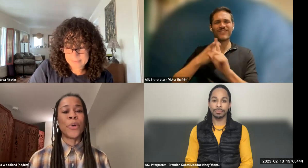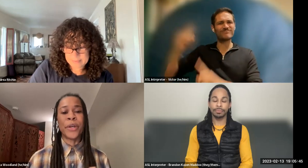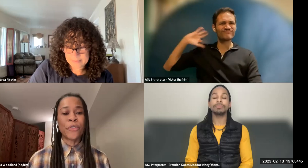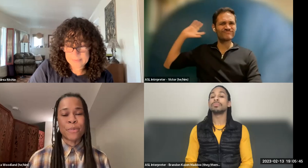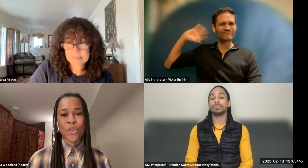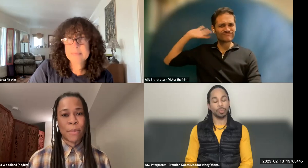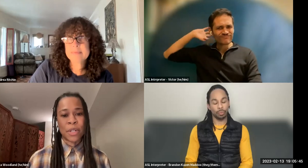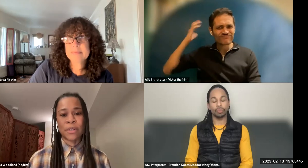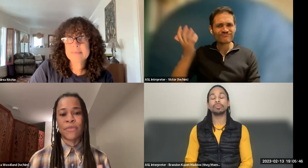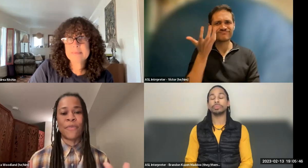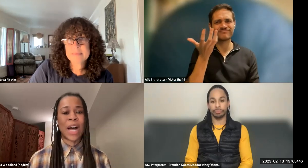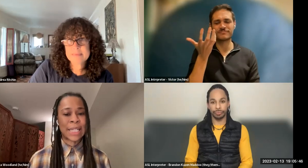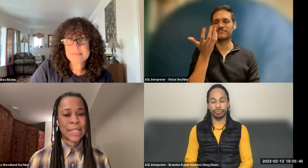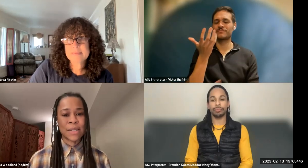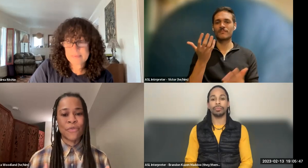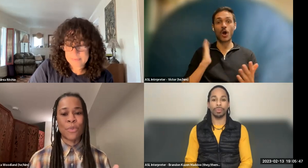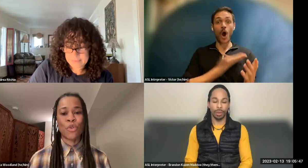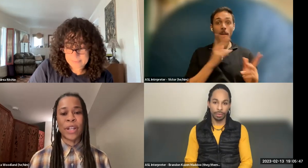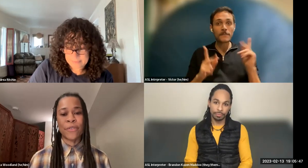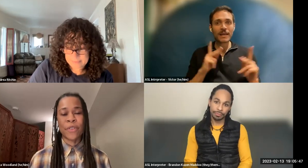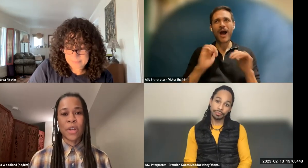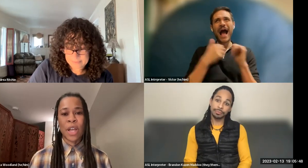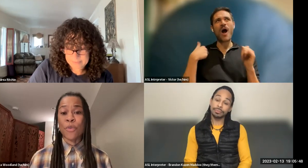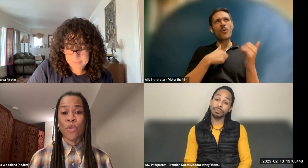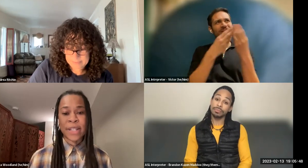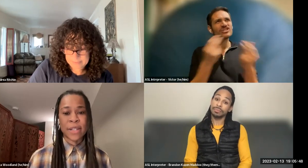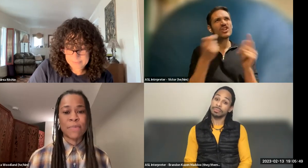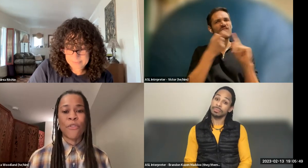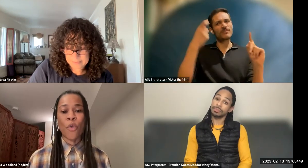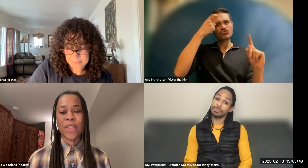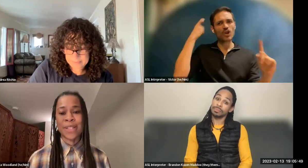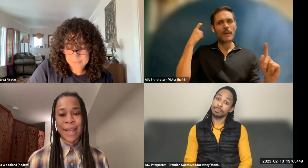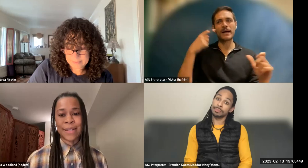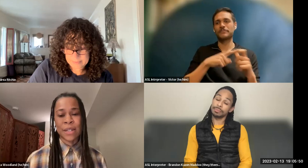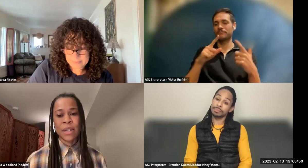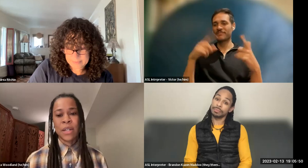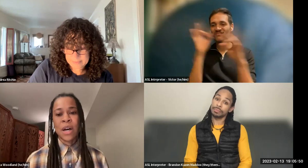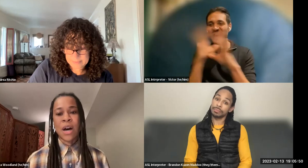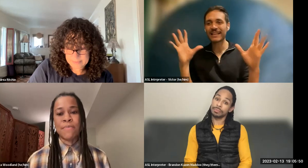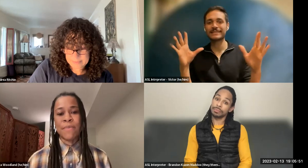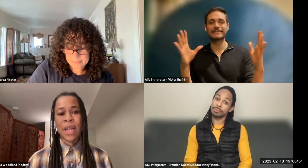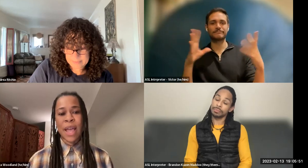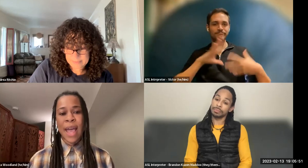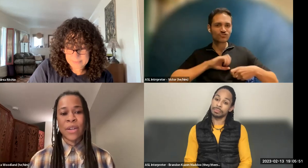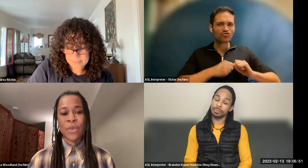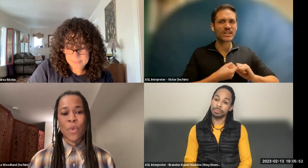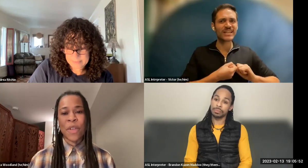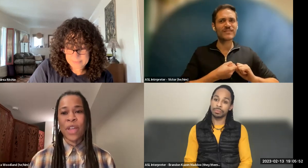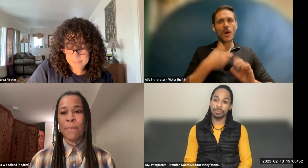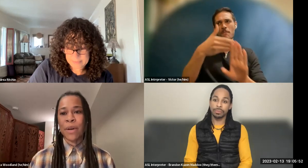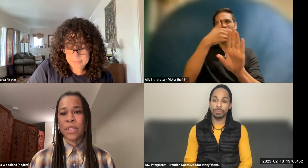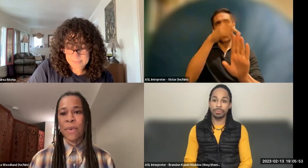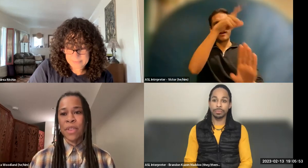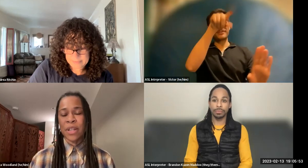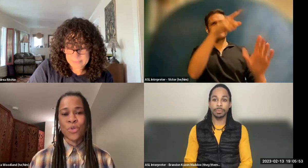did our people heal from trauma, from violence, from grief, and from crisis before the state? And when